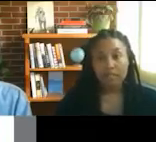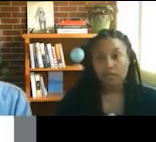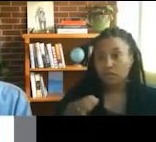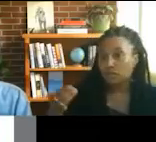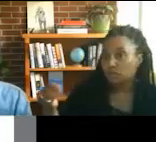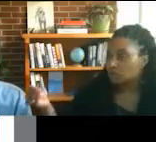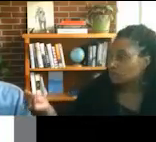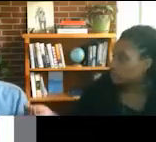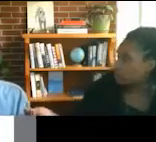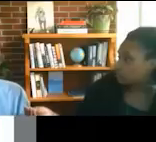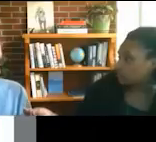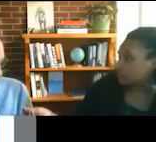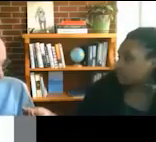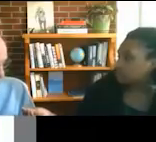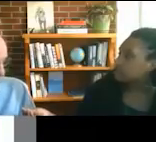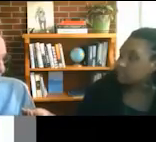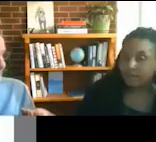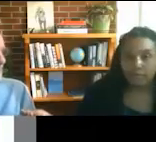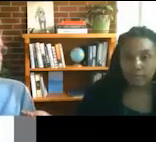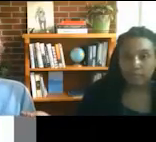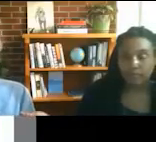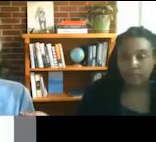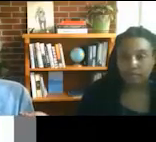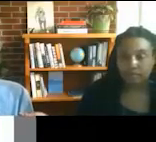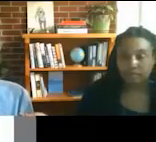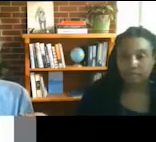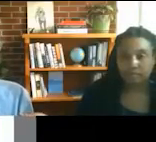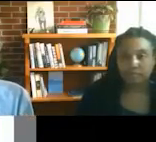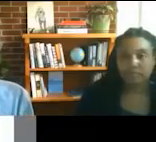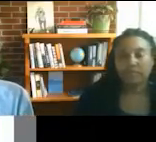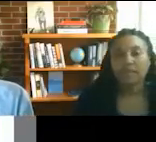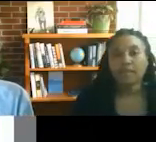would turn towards him to give him something.